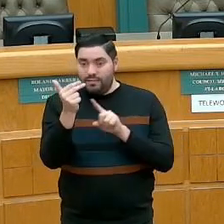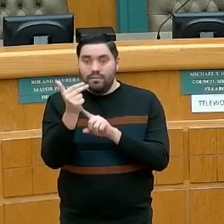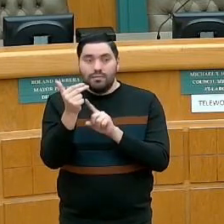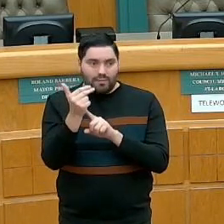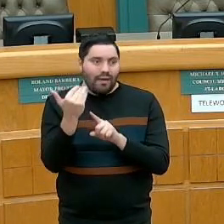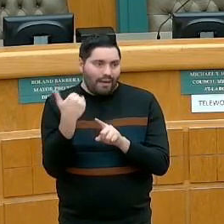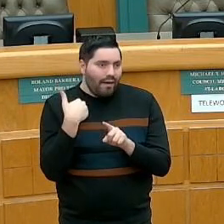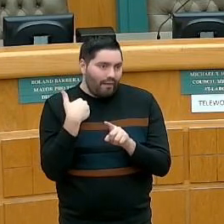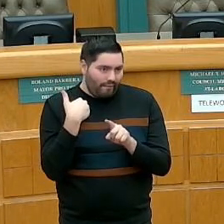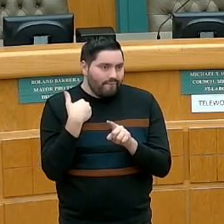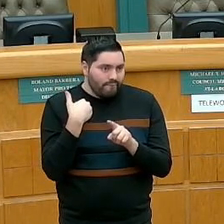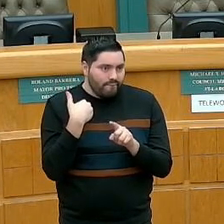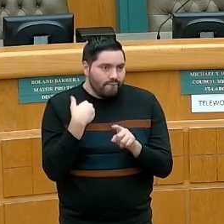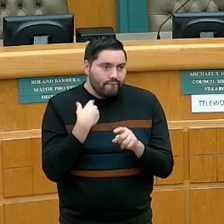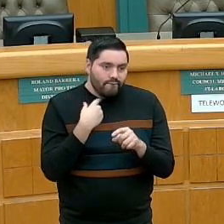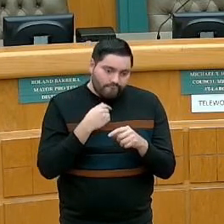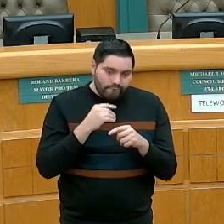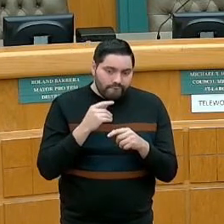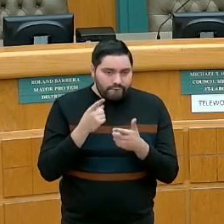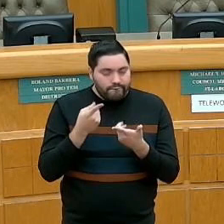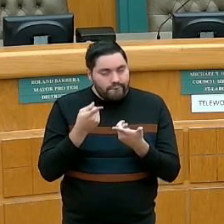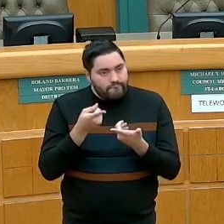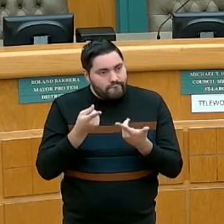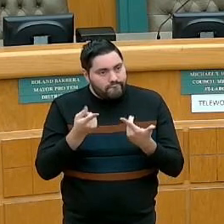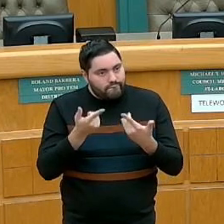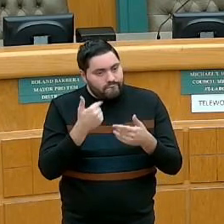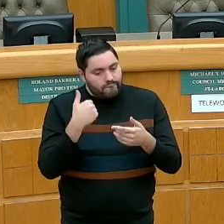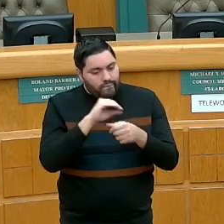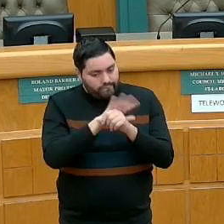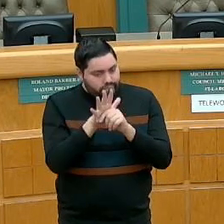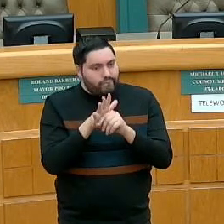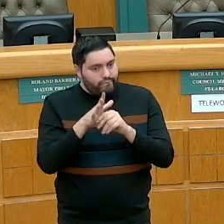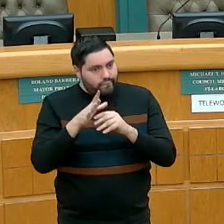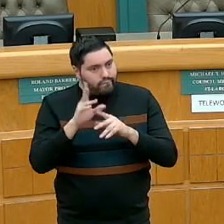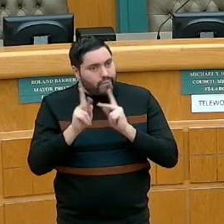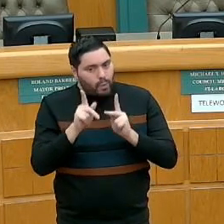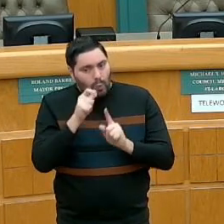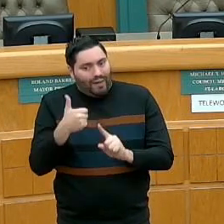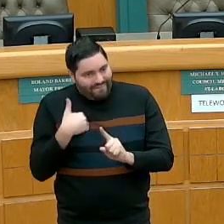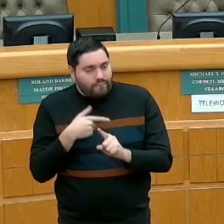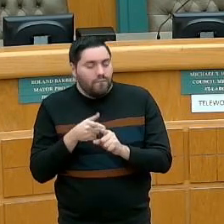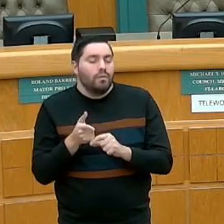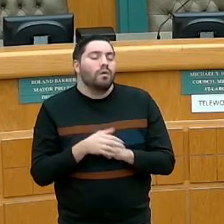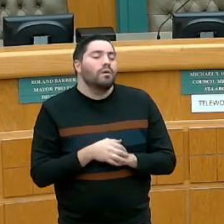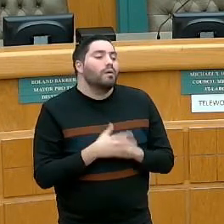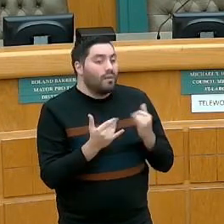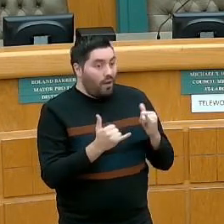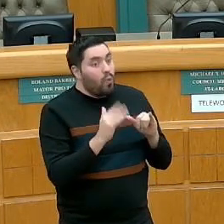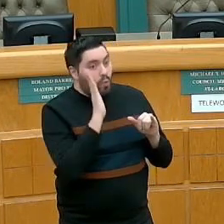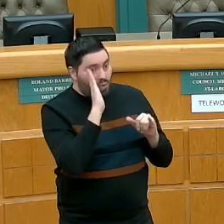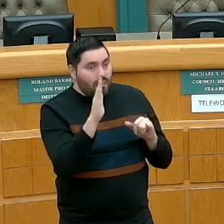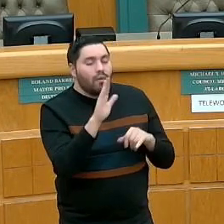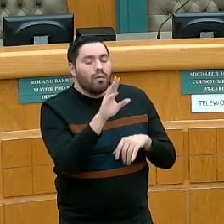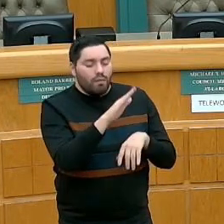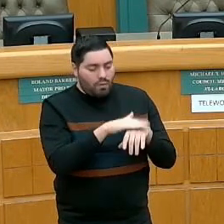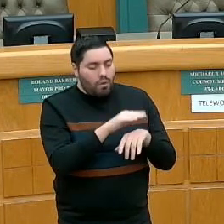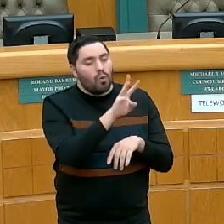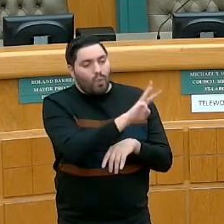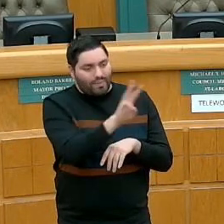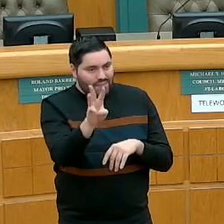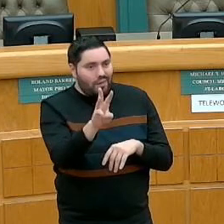County. So that map will be, or is on our website already, and will be updated